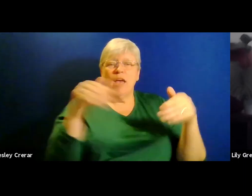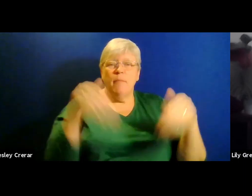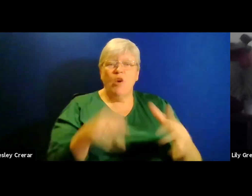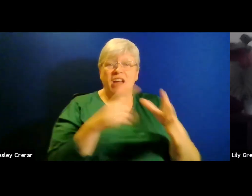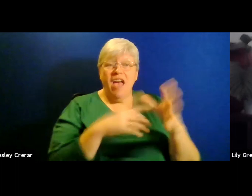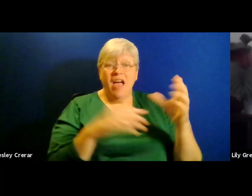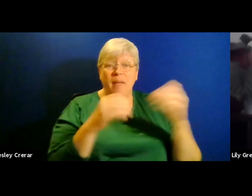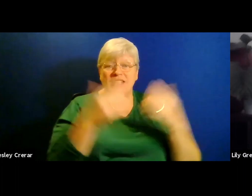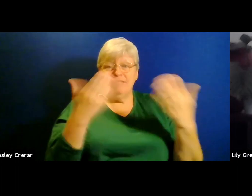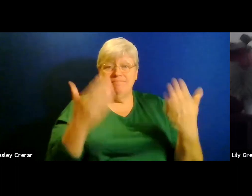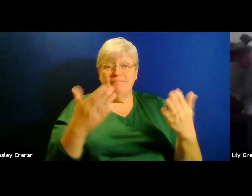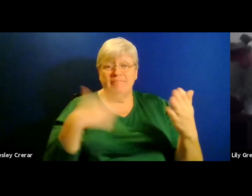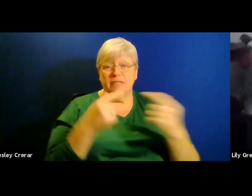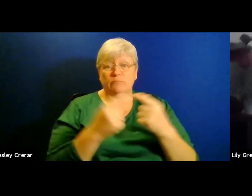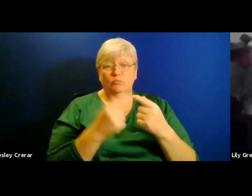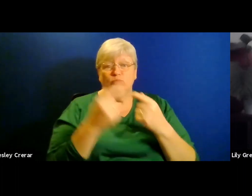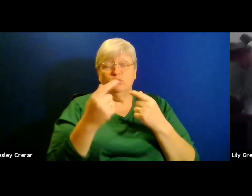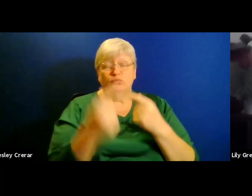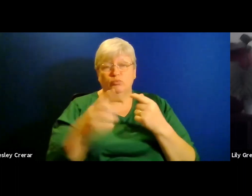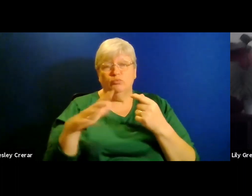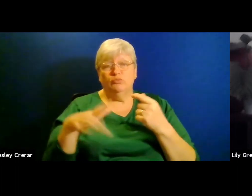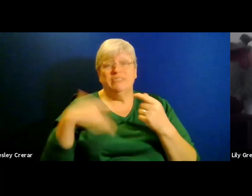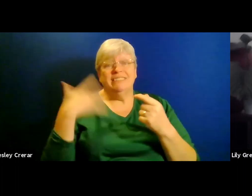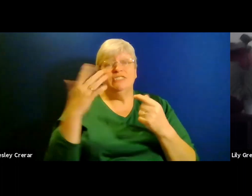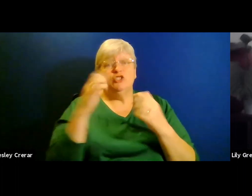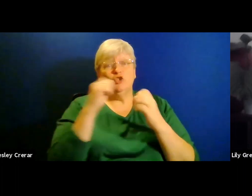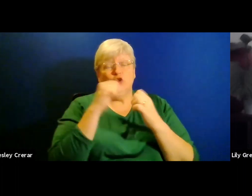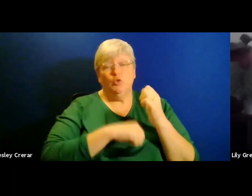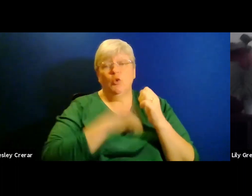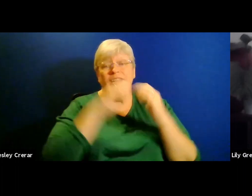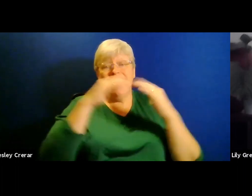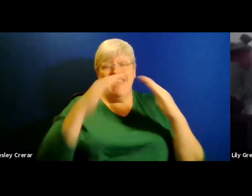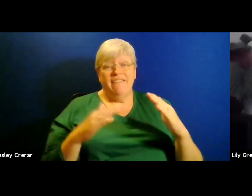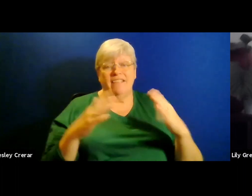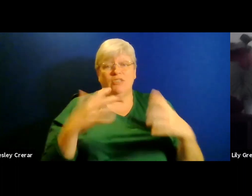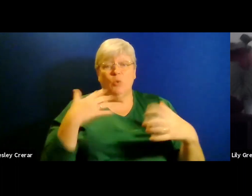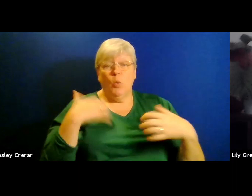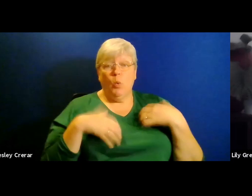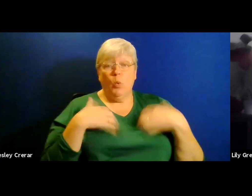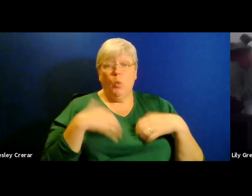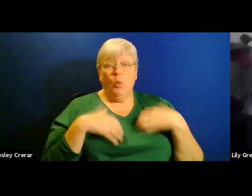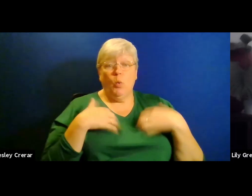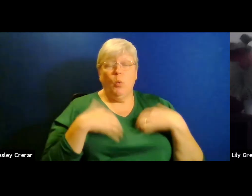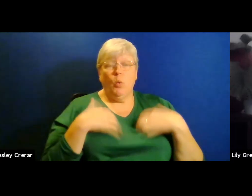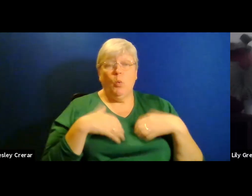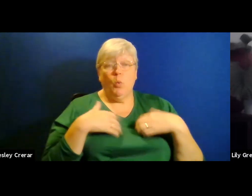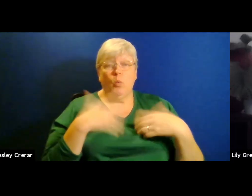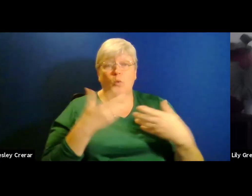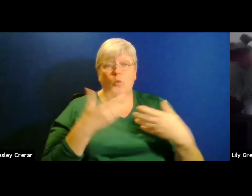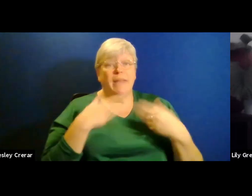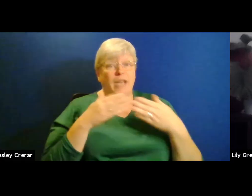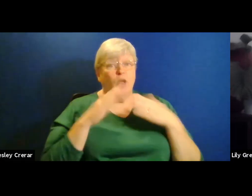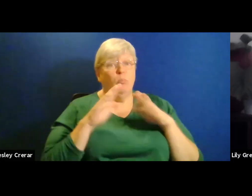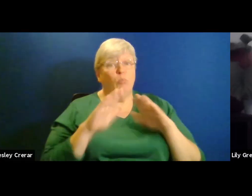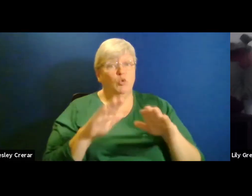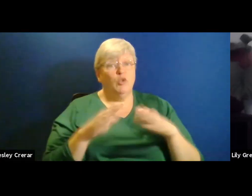near Stonehaven. She is thrilled to have been published in Pushing Out the Boat and also in Leopard Arts. She